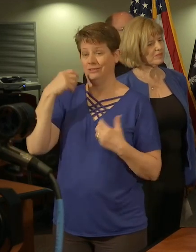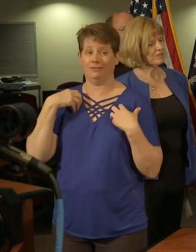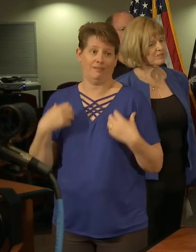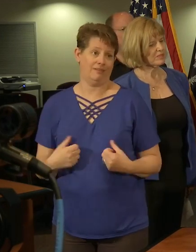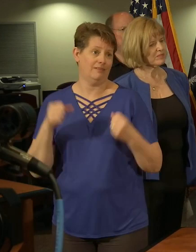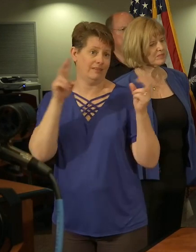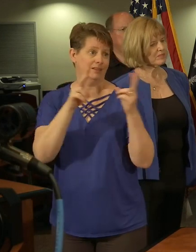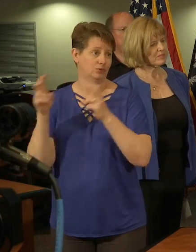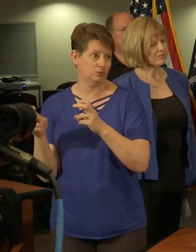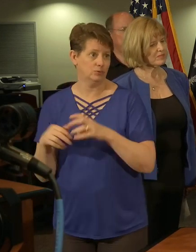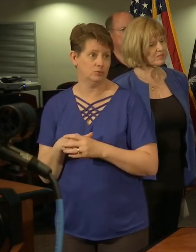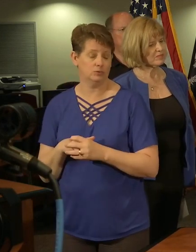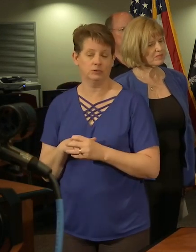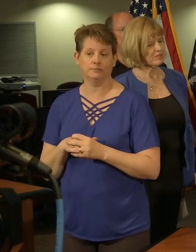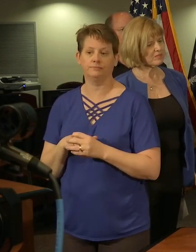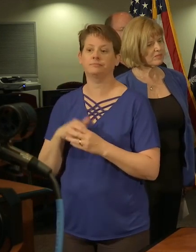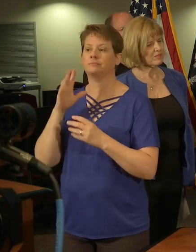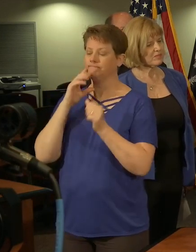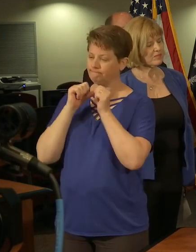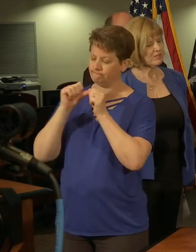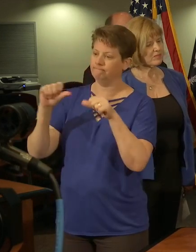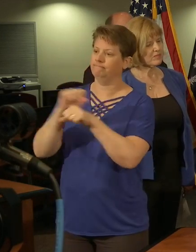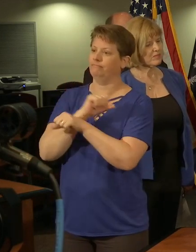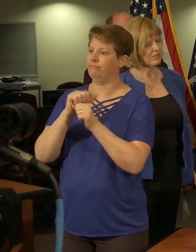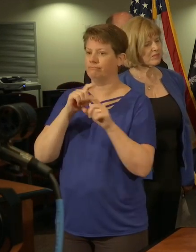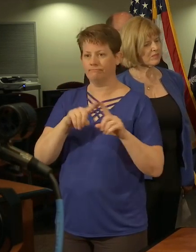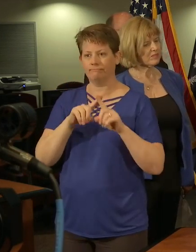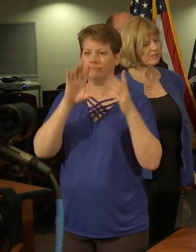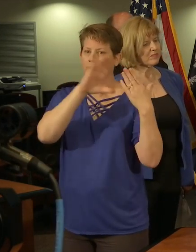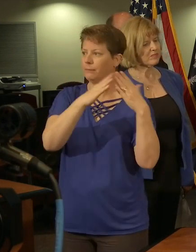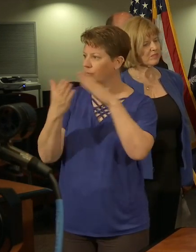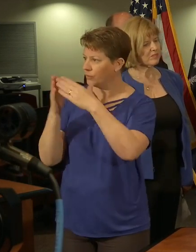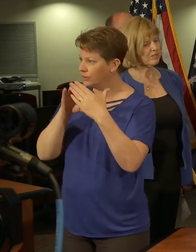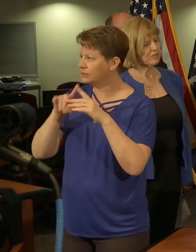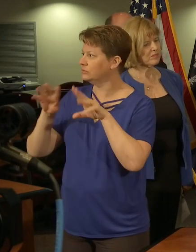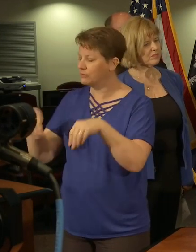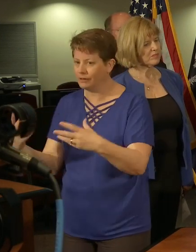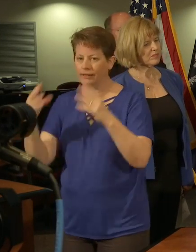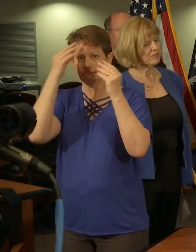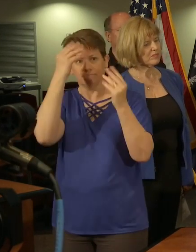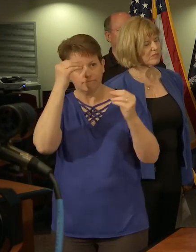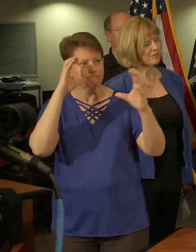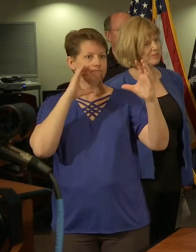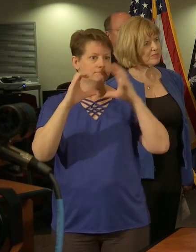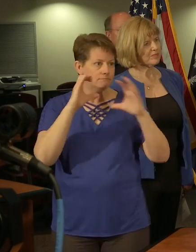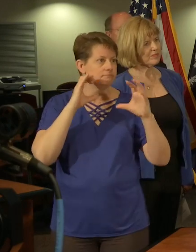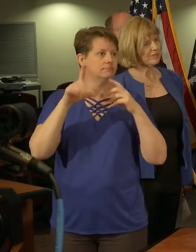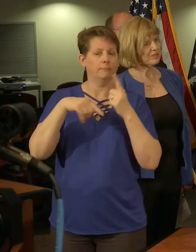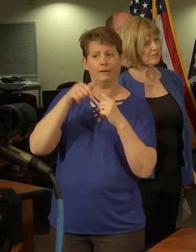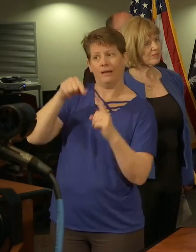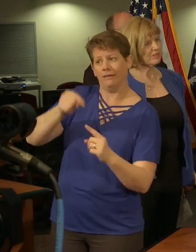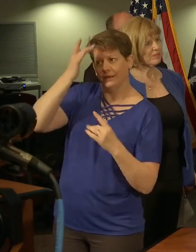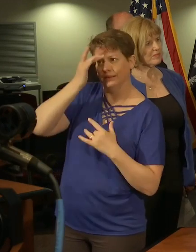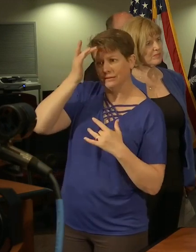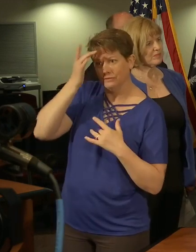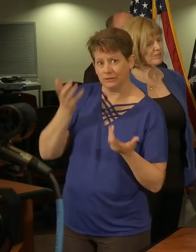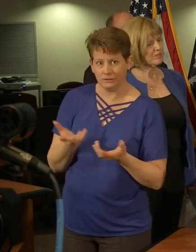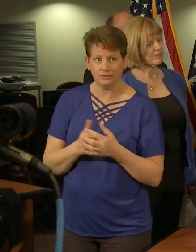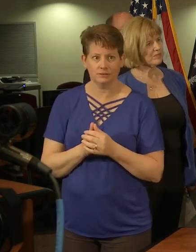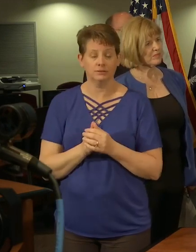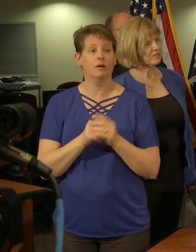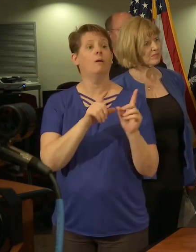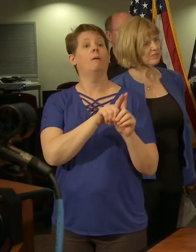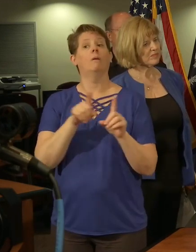conditions. We are continuing to work with communities to provide communications and education about illness, including